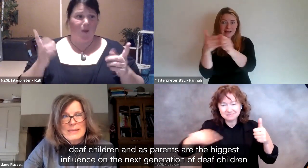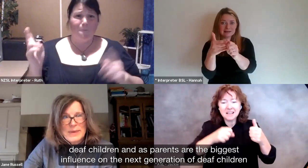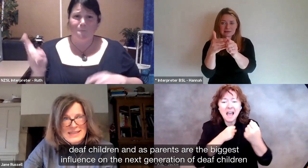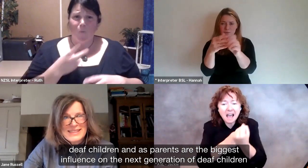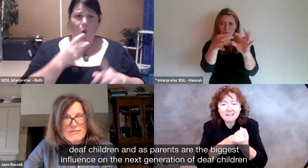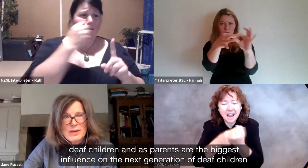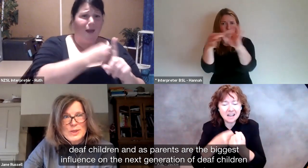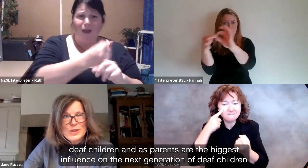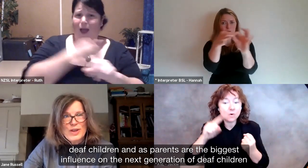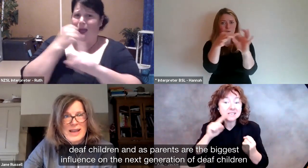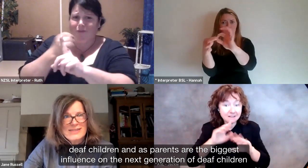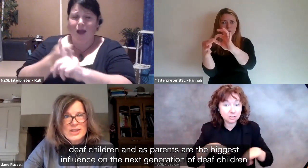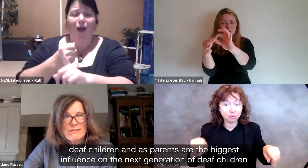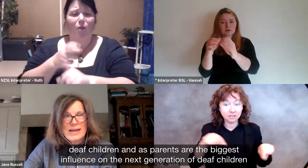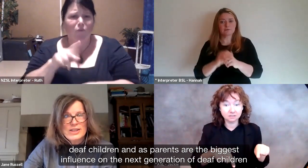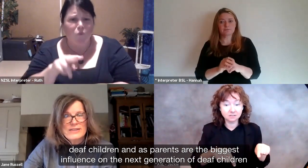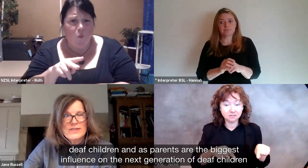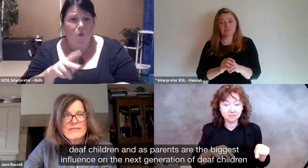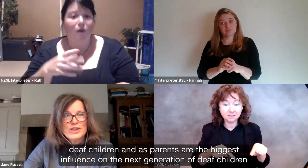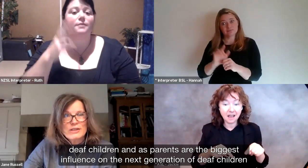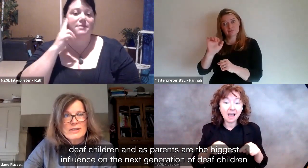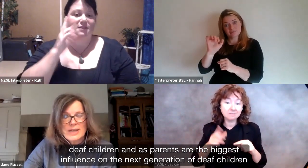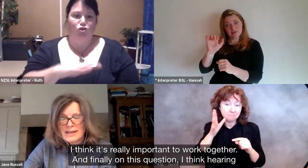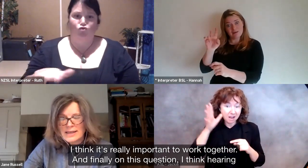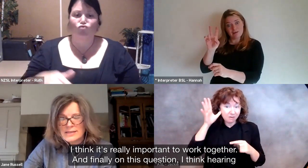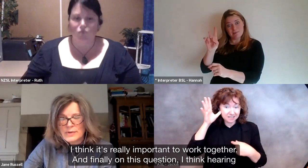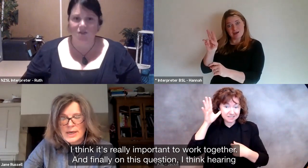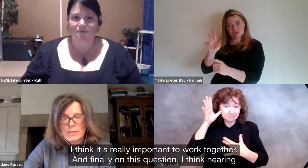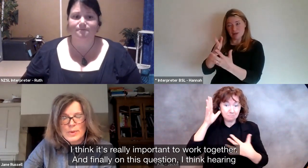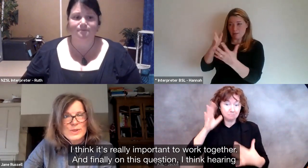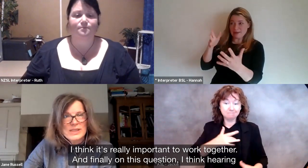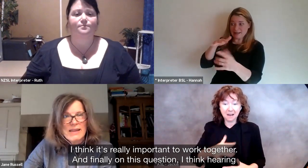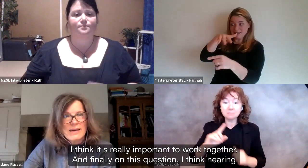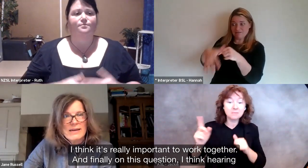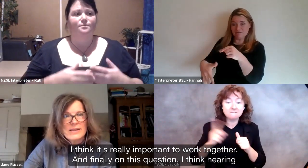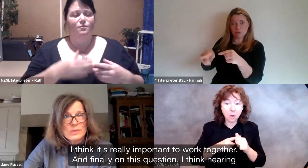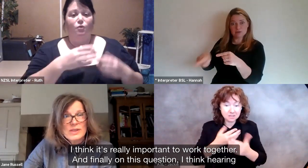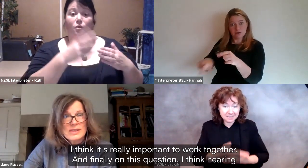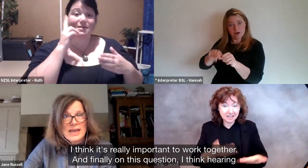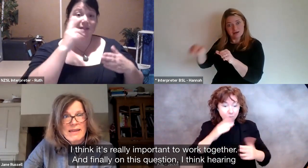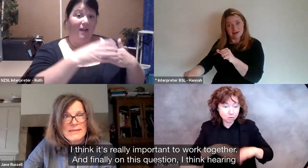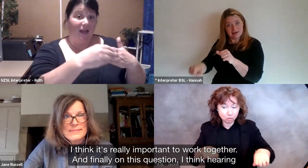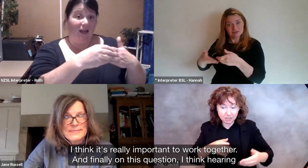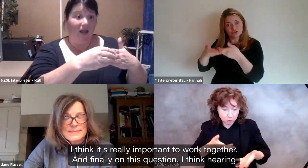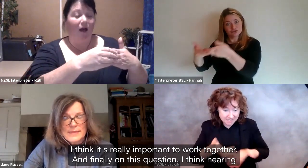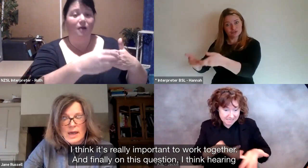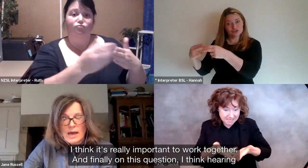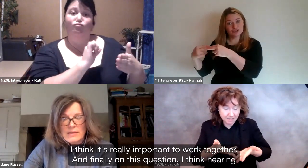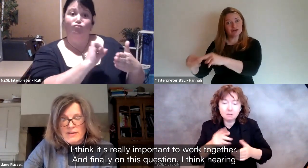are the biggest influence on the next generation of deaf children, I think it's really important together, to work together.